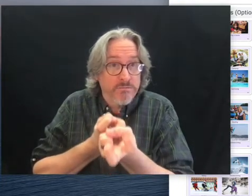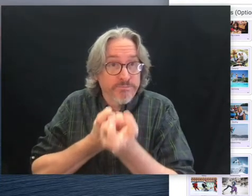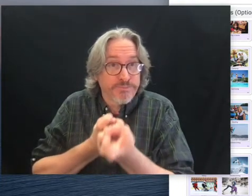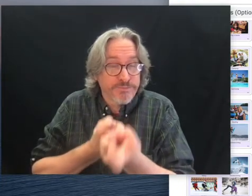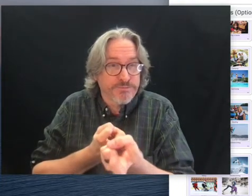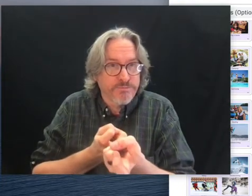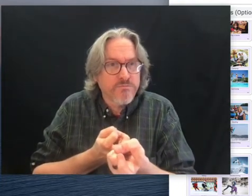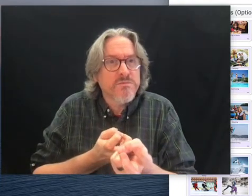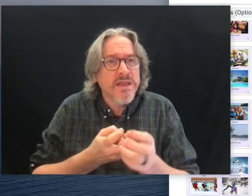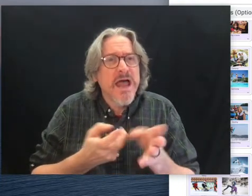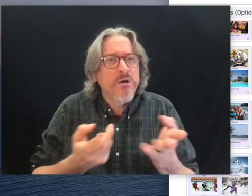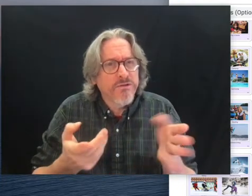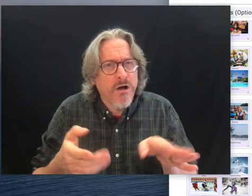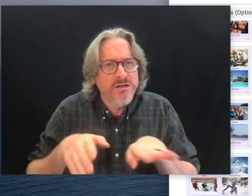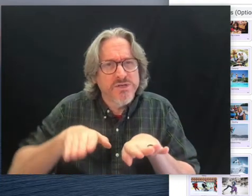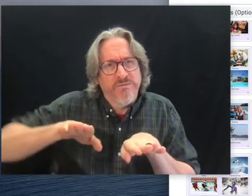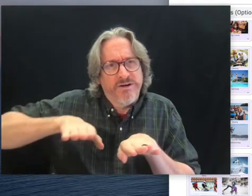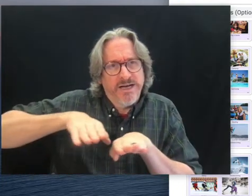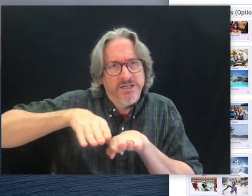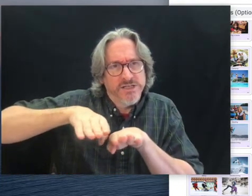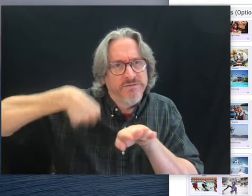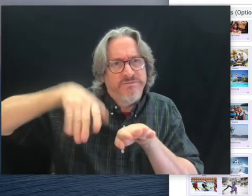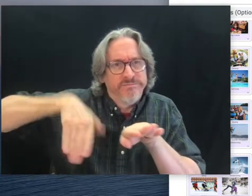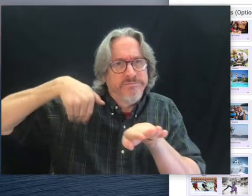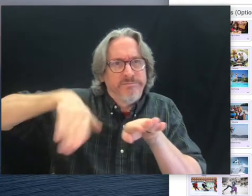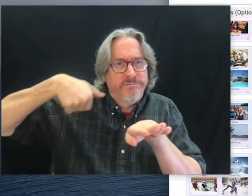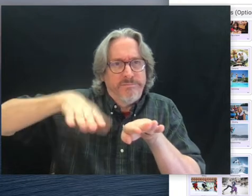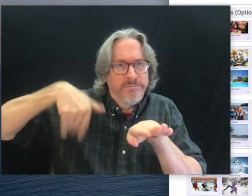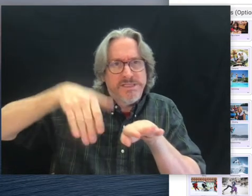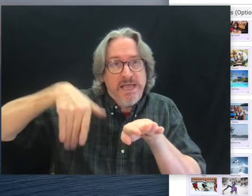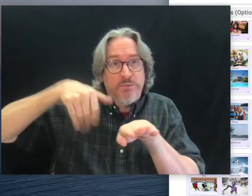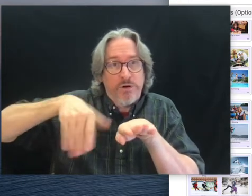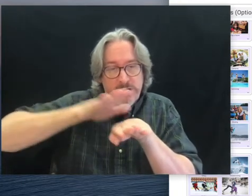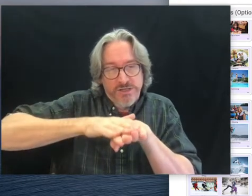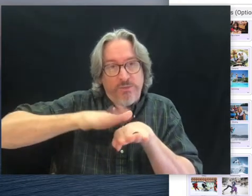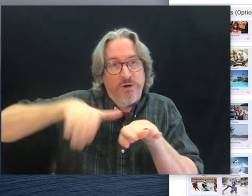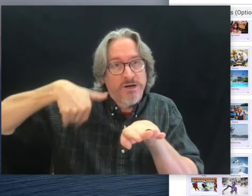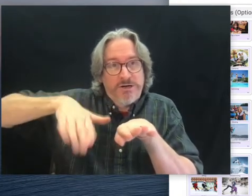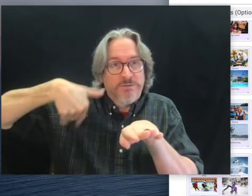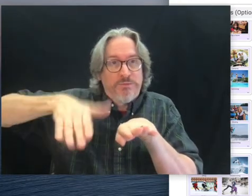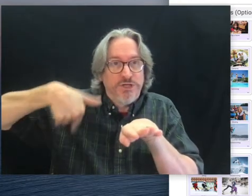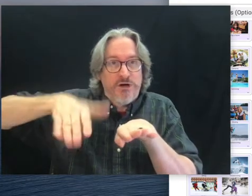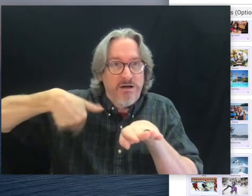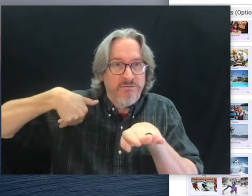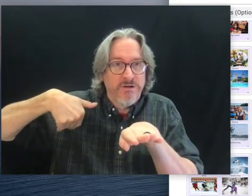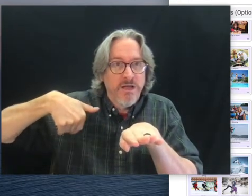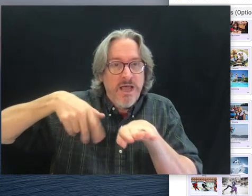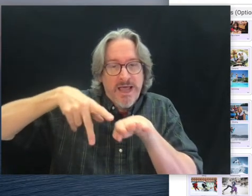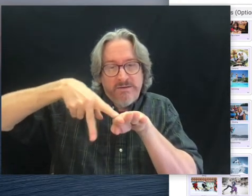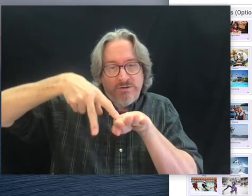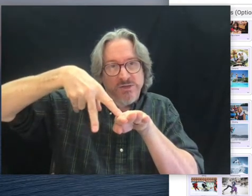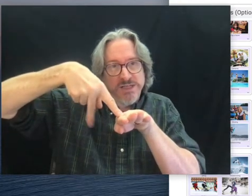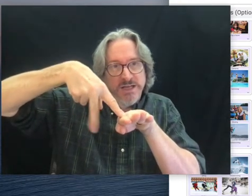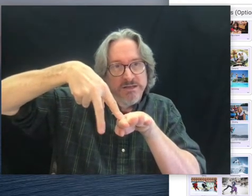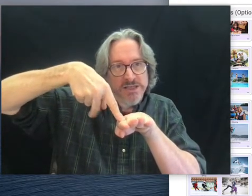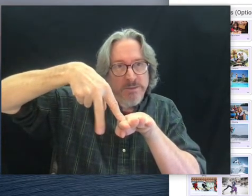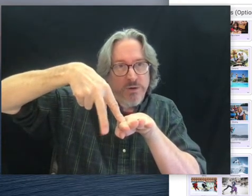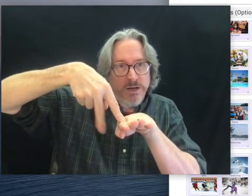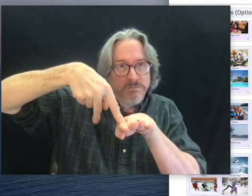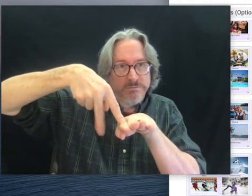skateboarding. Now, there are also variations of skateboard. Here's the board, here you're pushing off. And I've also